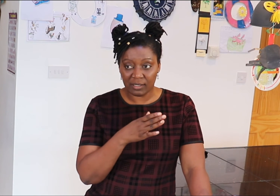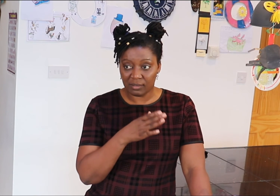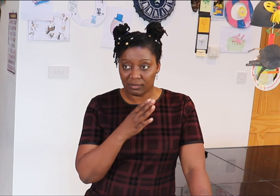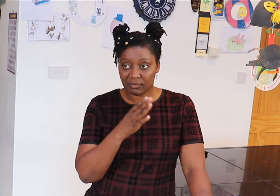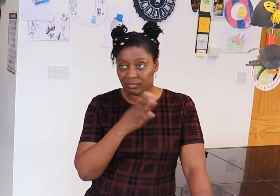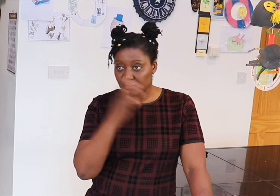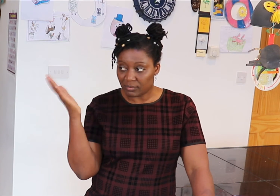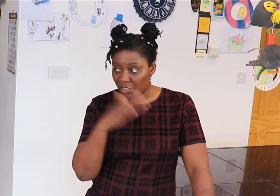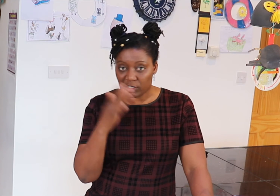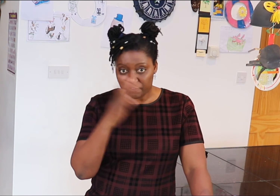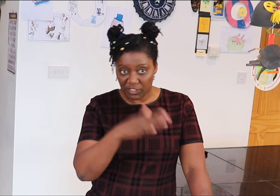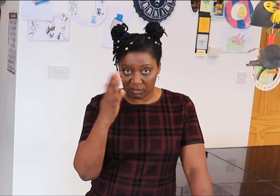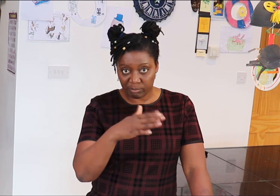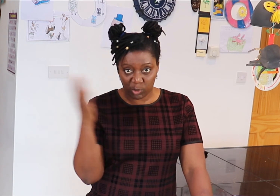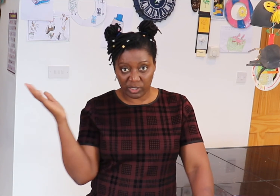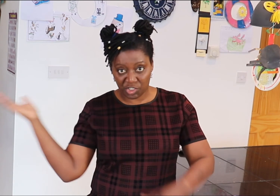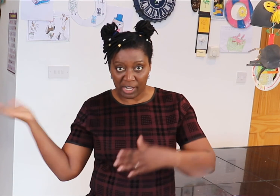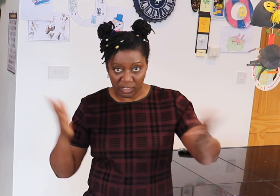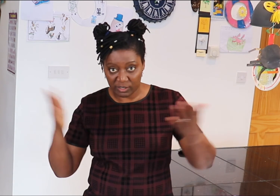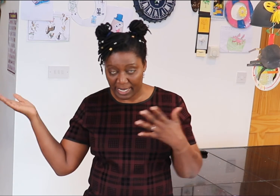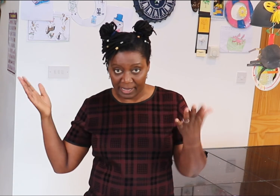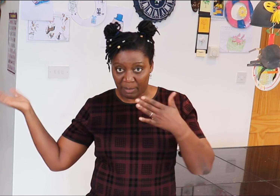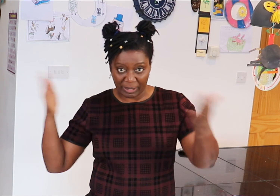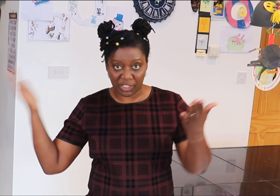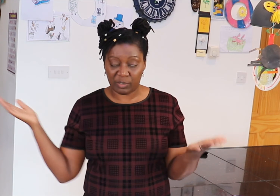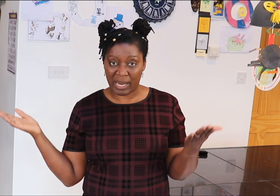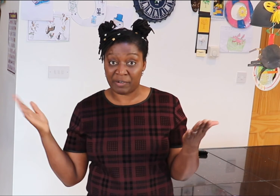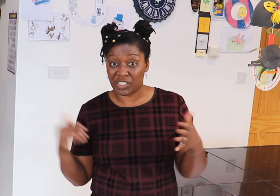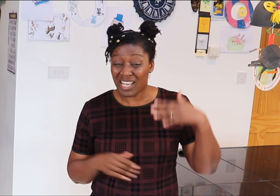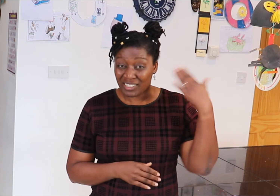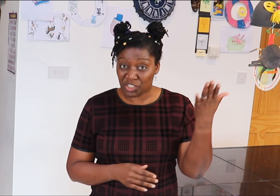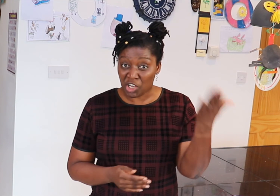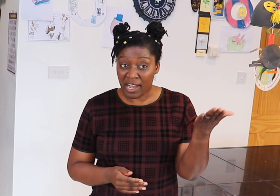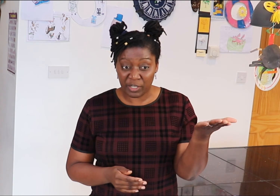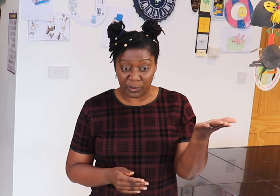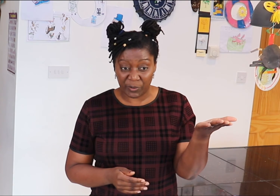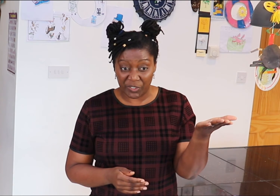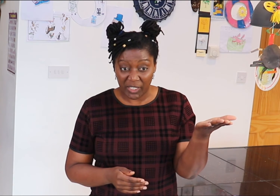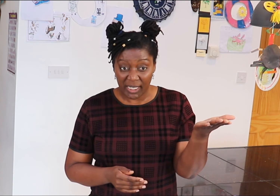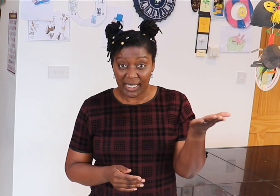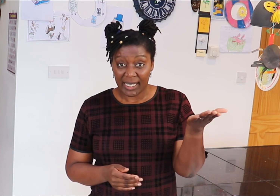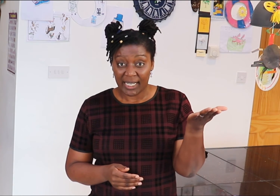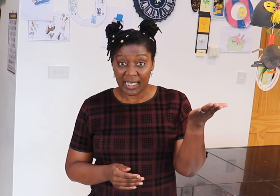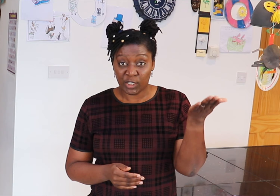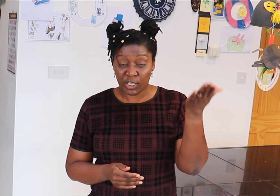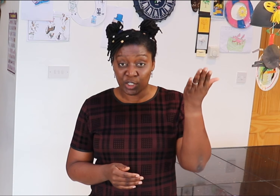between, between the child and a particular parent. The child